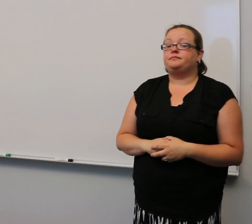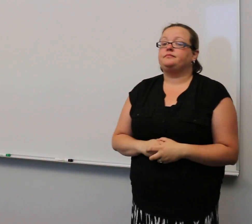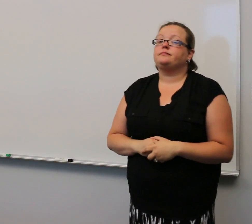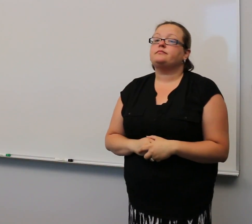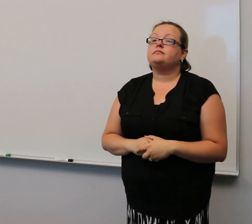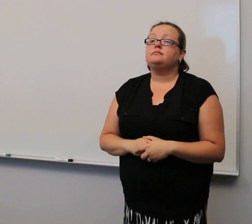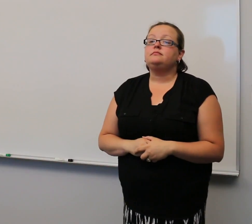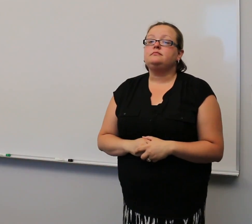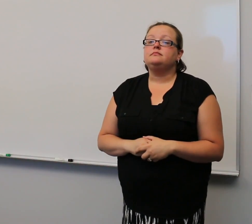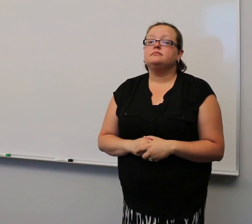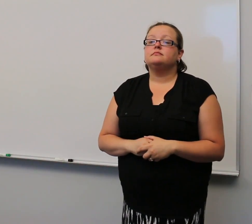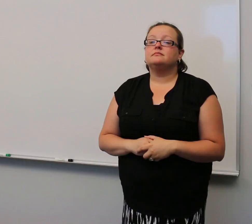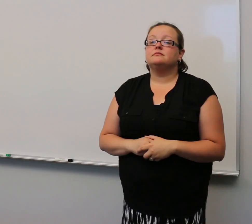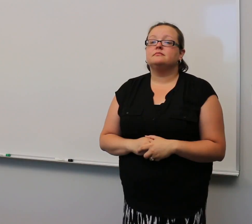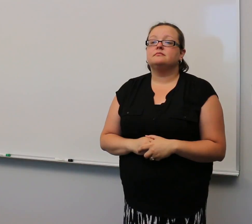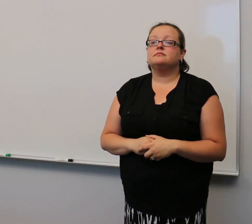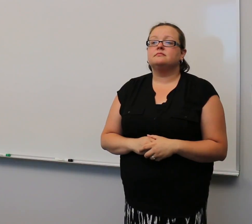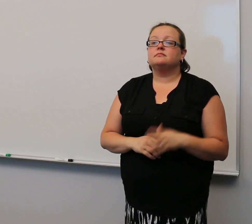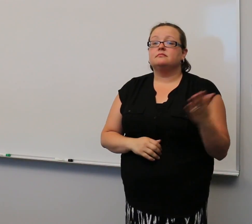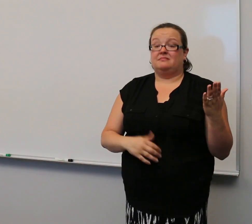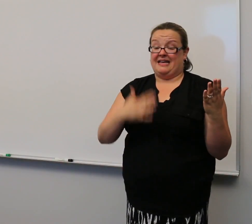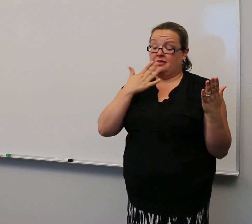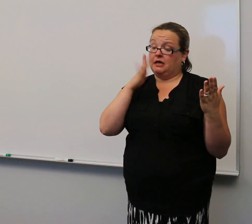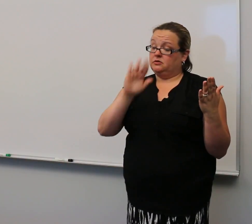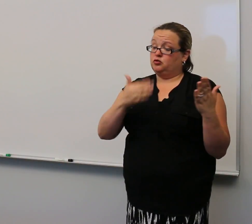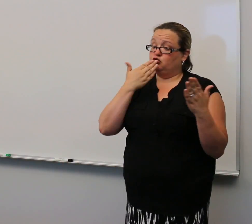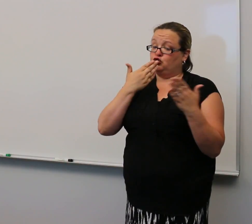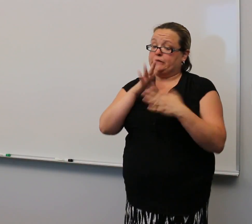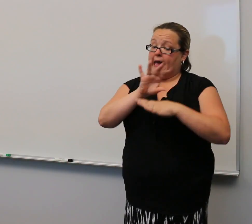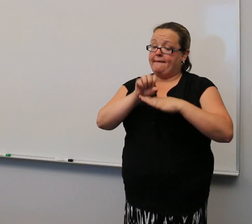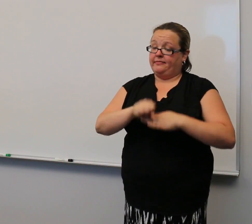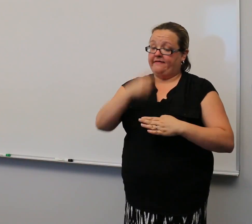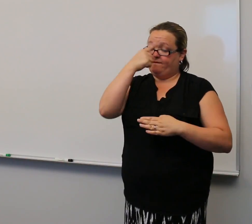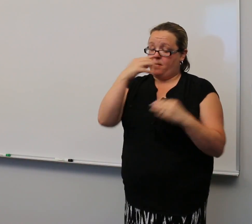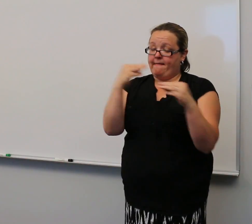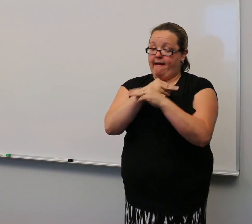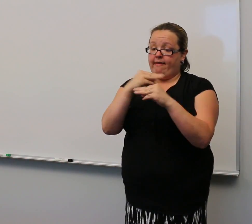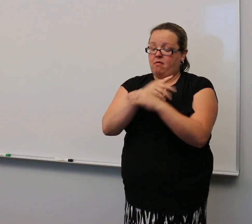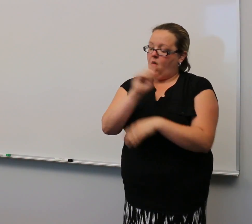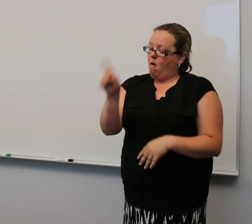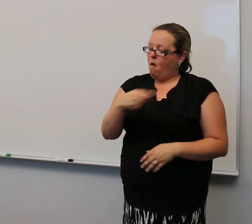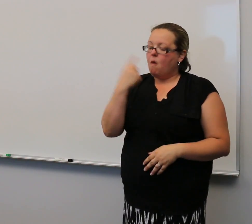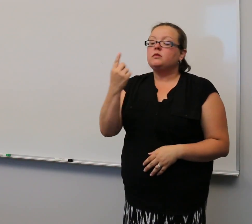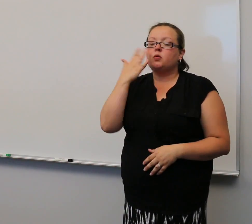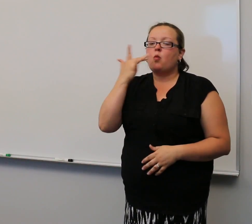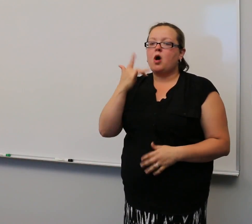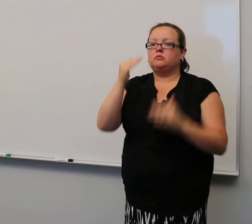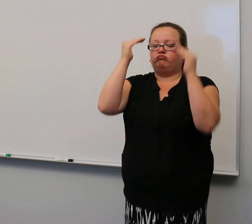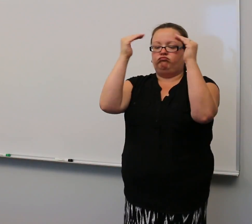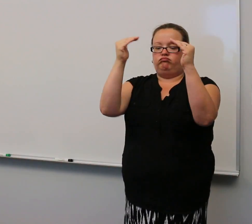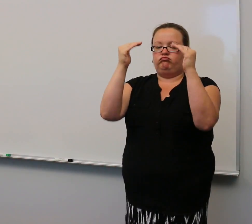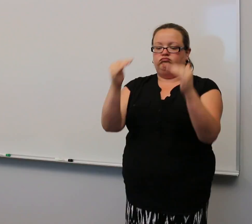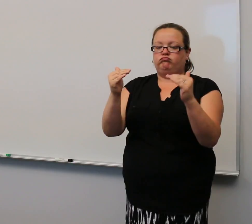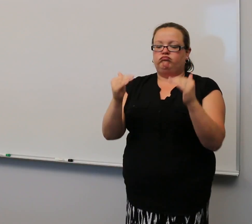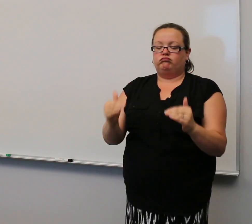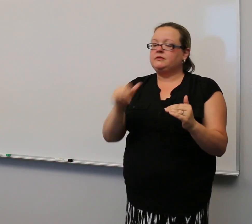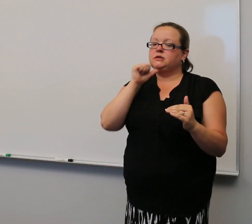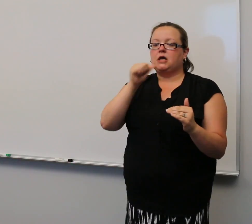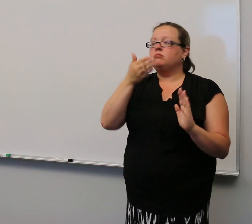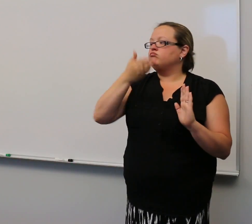These are parts of good form in mathematics. So as we're solving problems, we always want to be working down, not across, and making sure in our